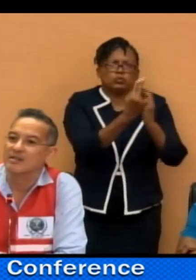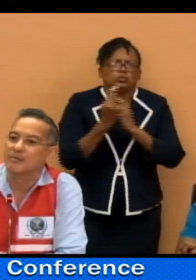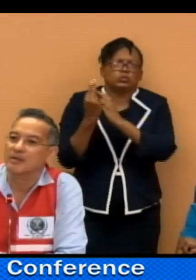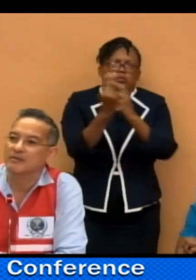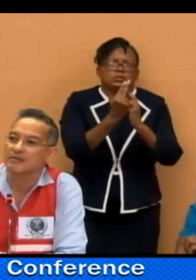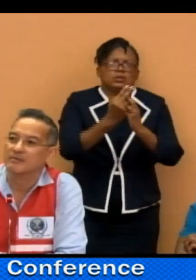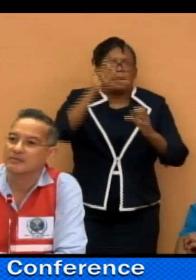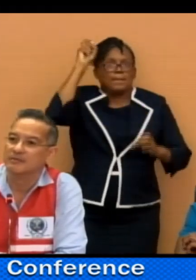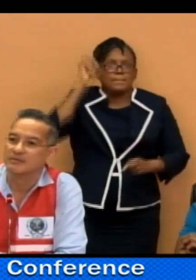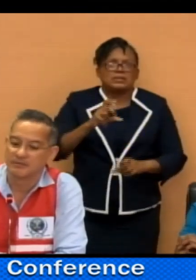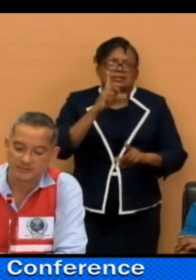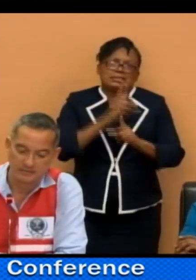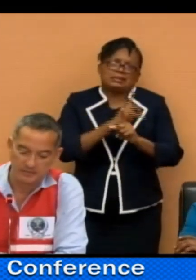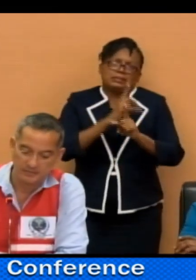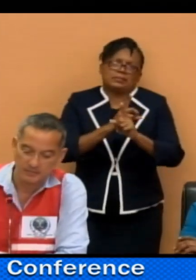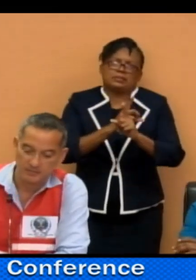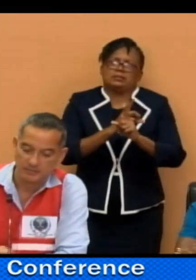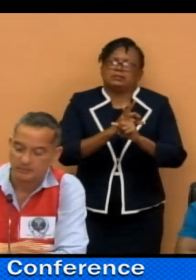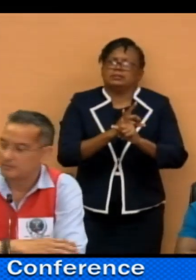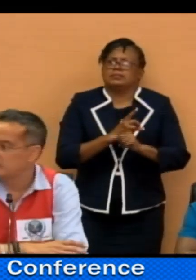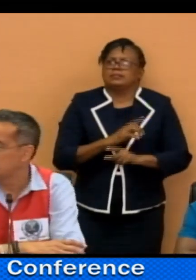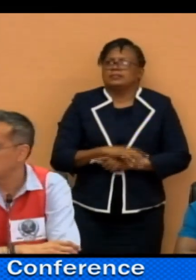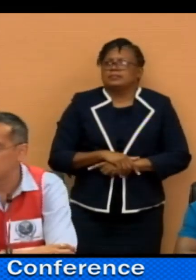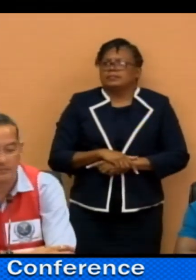have the discipline.